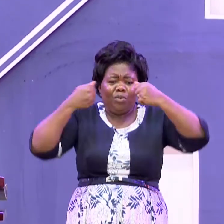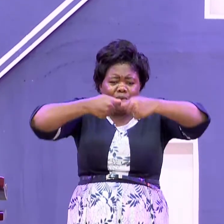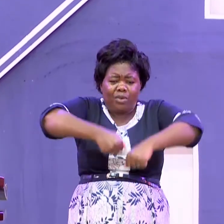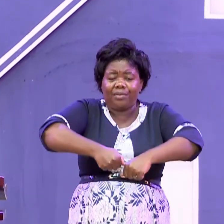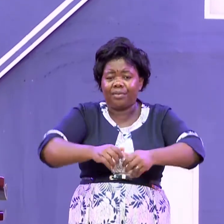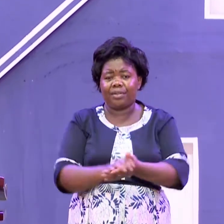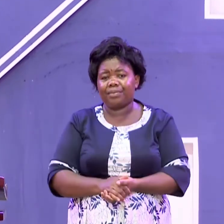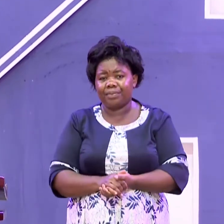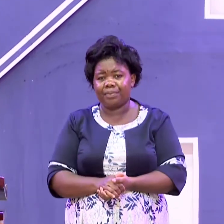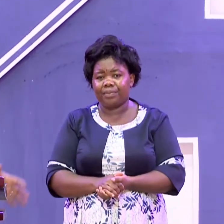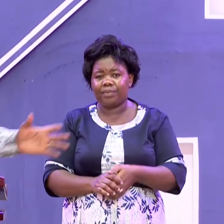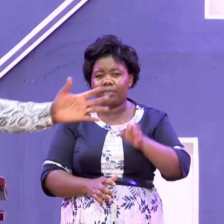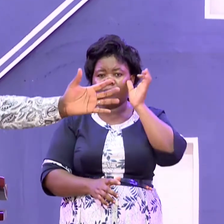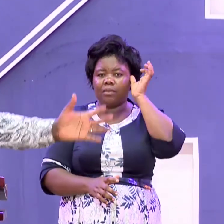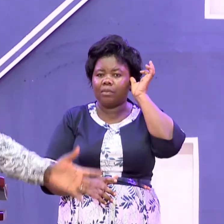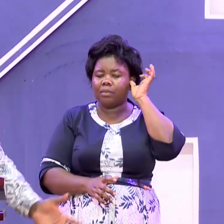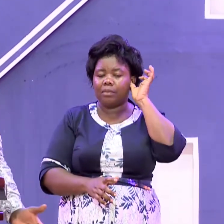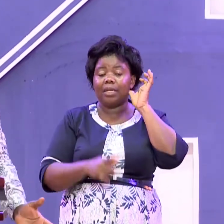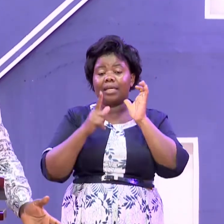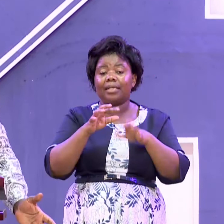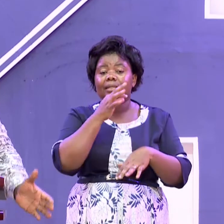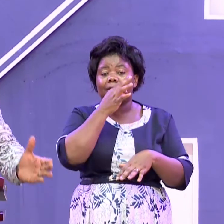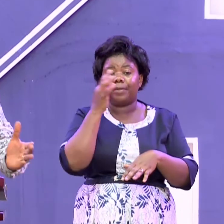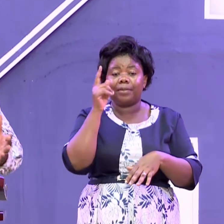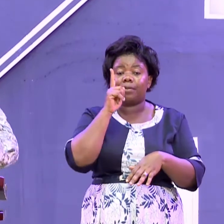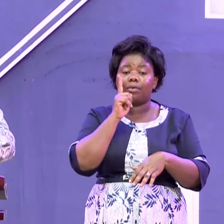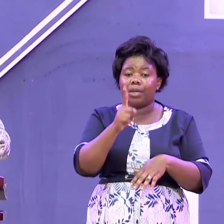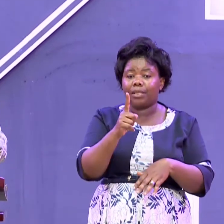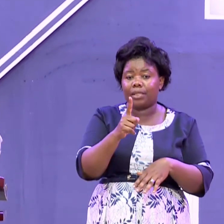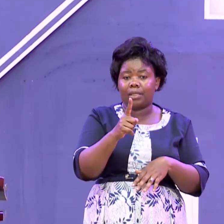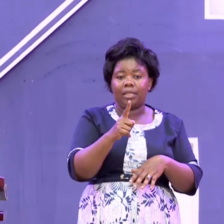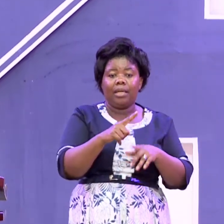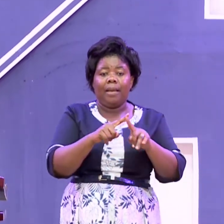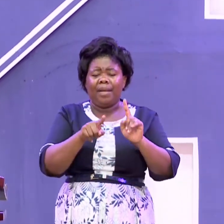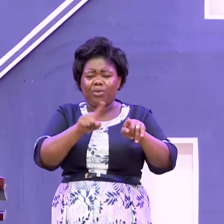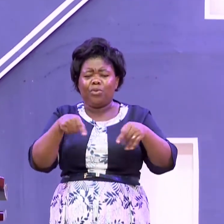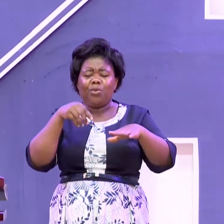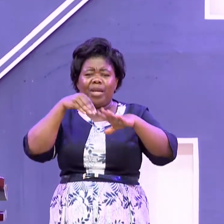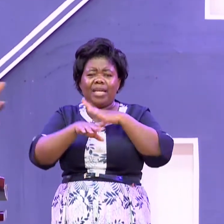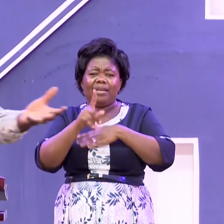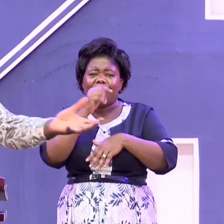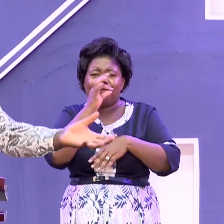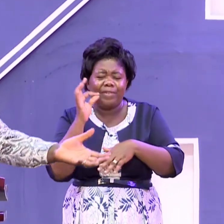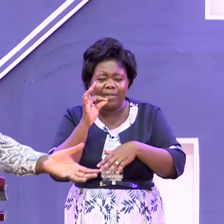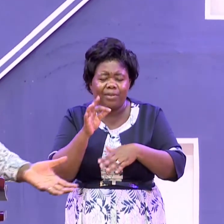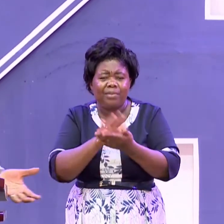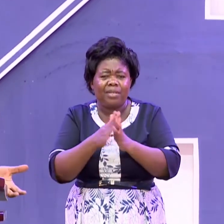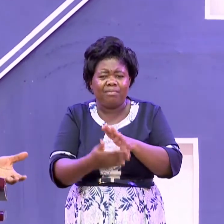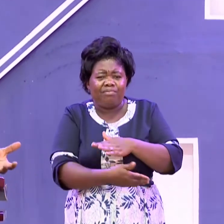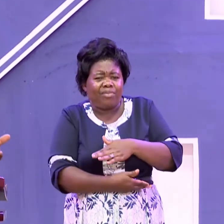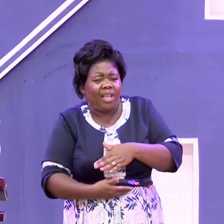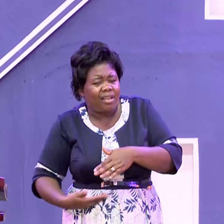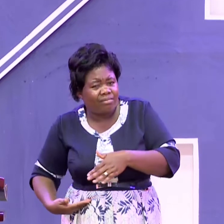no babaza. Kusiba kwalagira. That is the fasting in command. Tulimu kusiba kwa kwerumye njala. For us, we are in the fasting of being